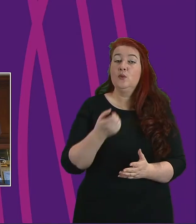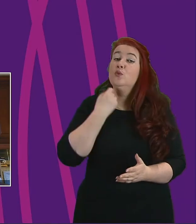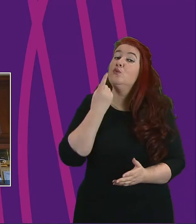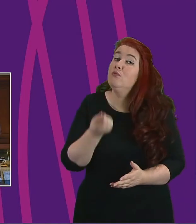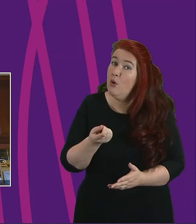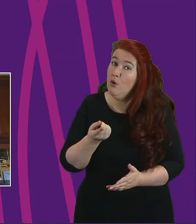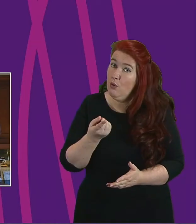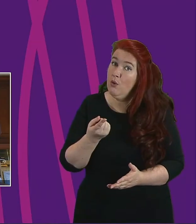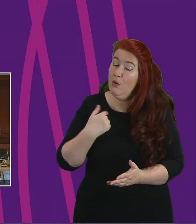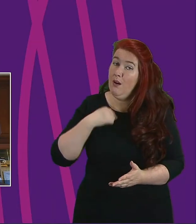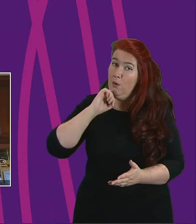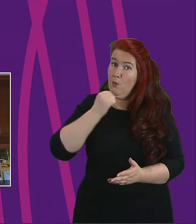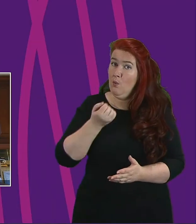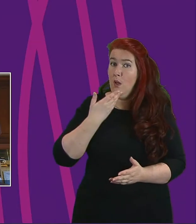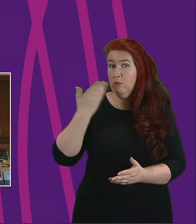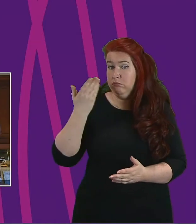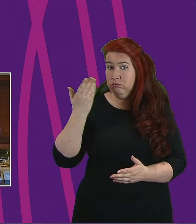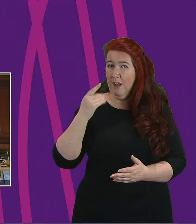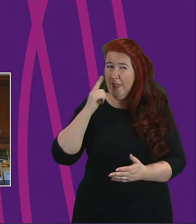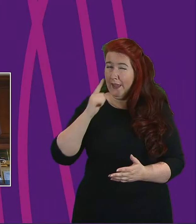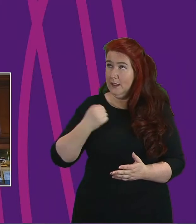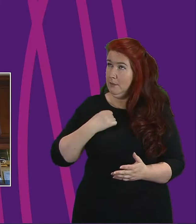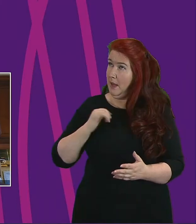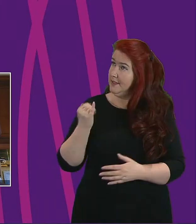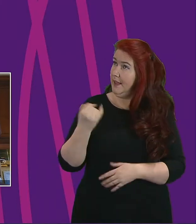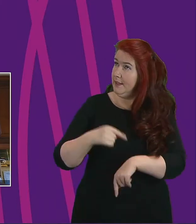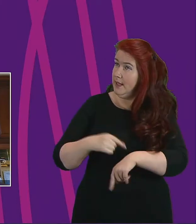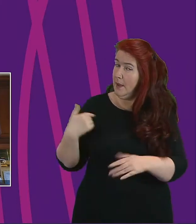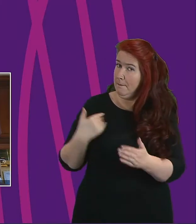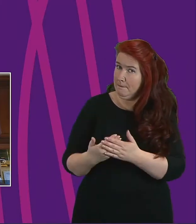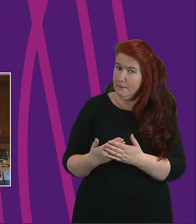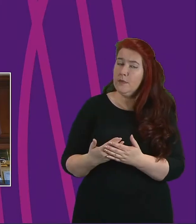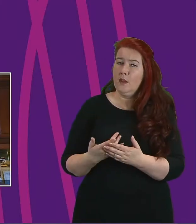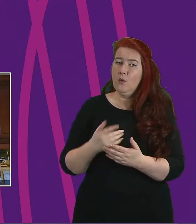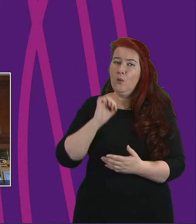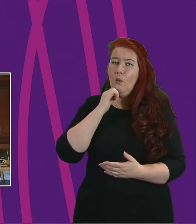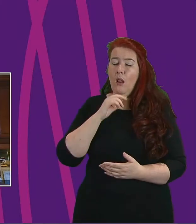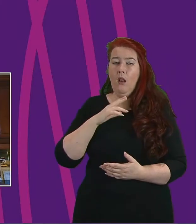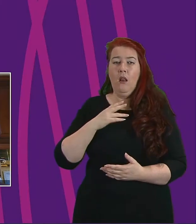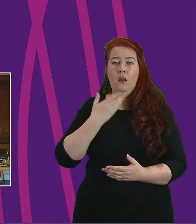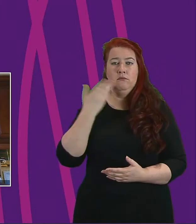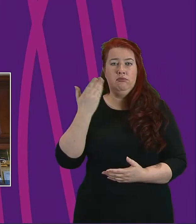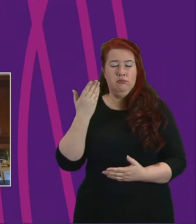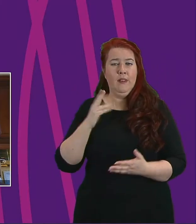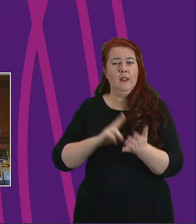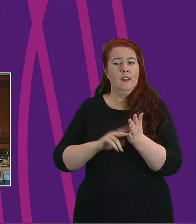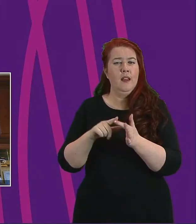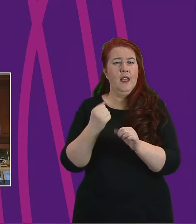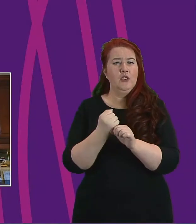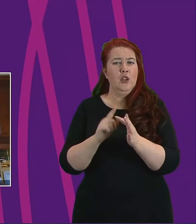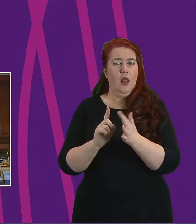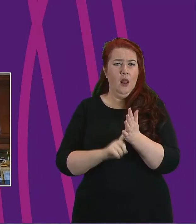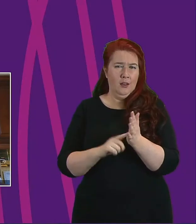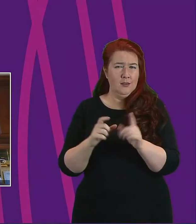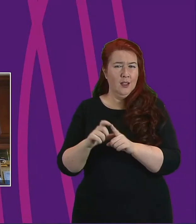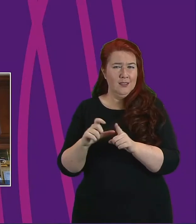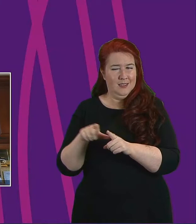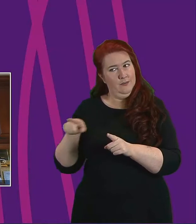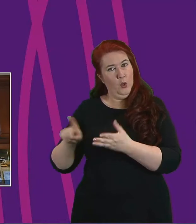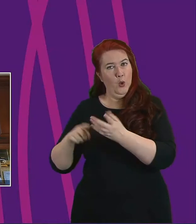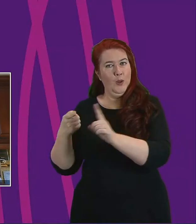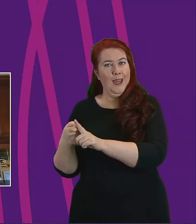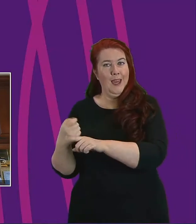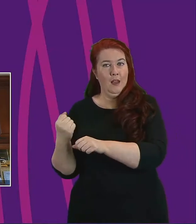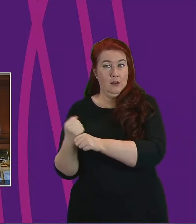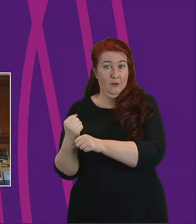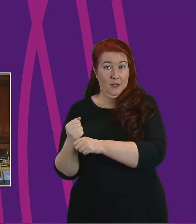will be speaking, I think, for the 6th occasion with Nigel Dudleston, my UK counterpart. I will be pressing